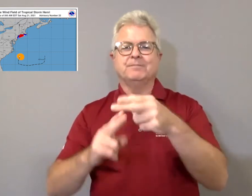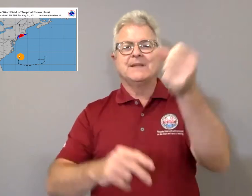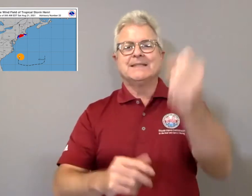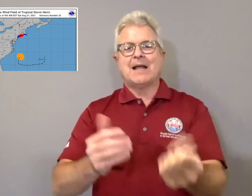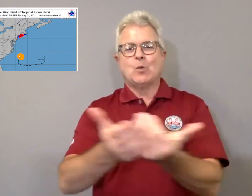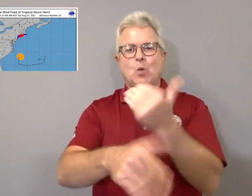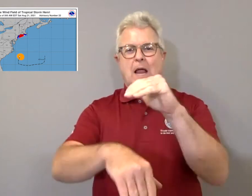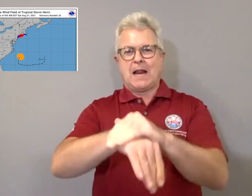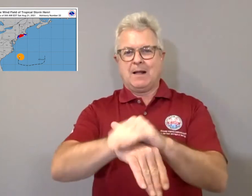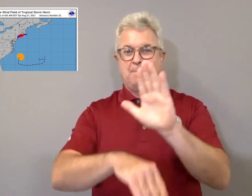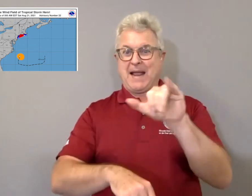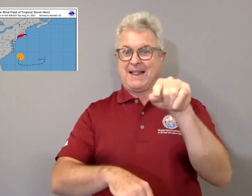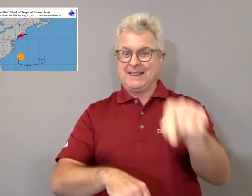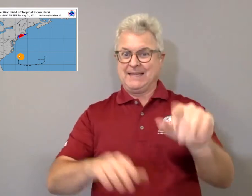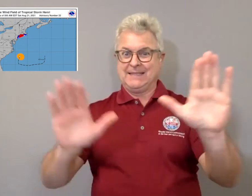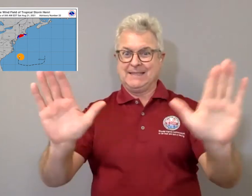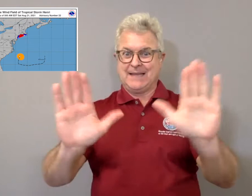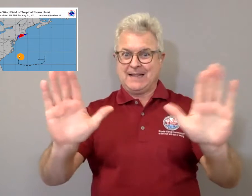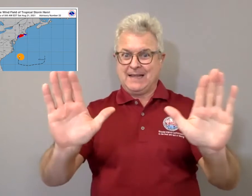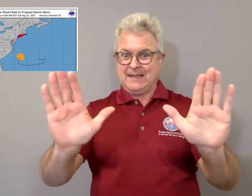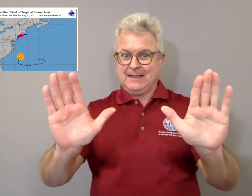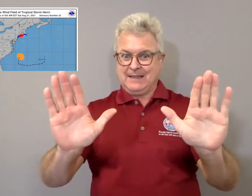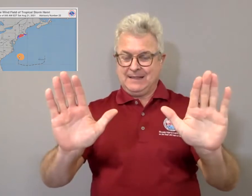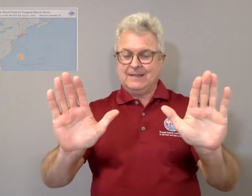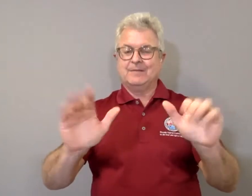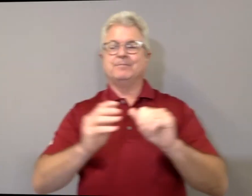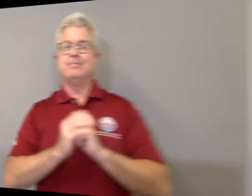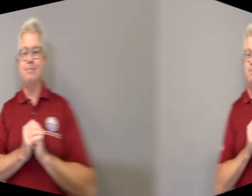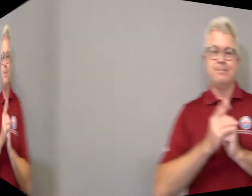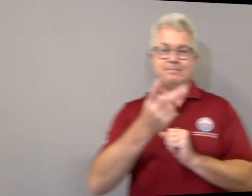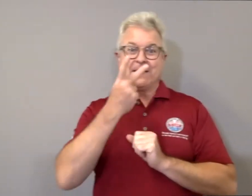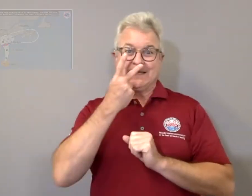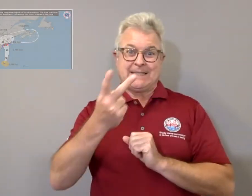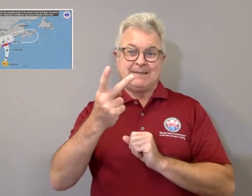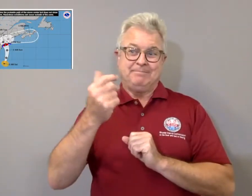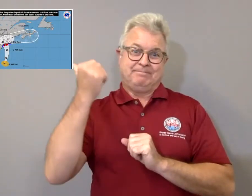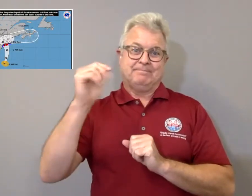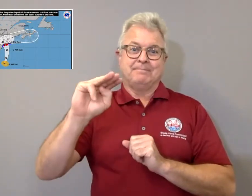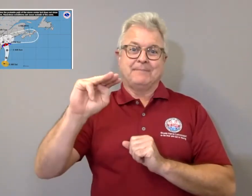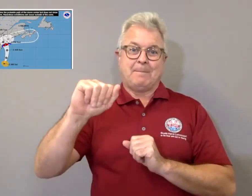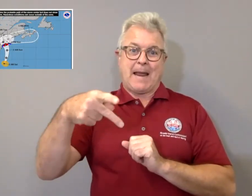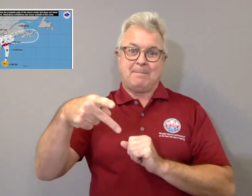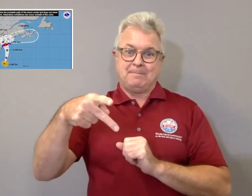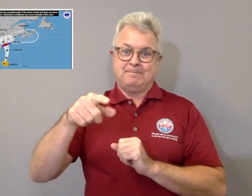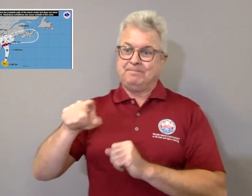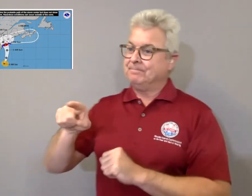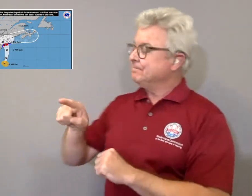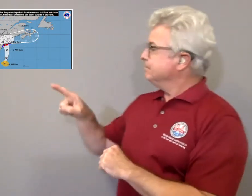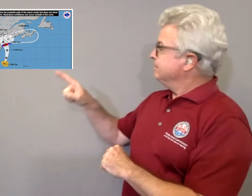Island, Massachusetts, southeastern New England, and it would potentially hit on Sunday. If you look at